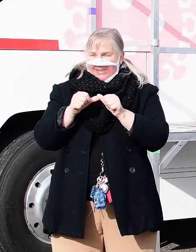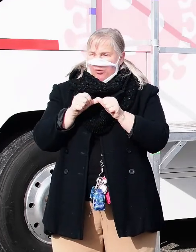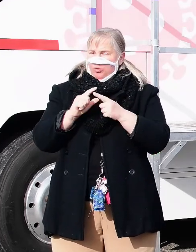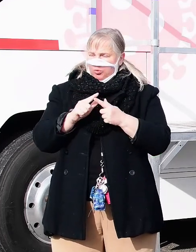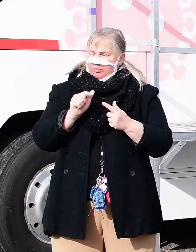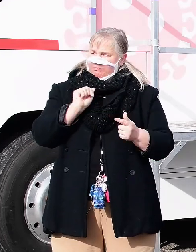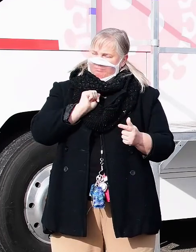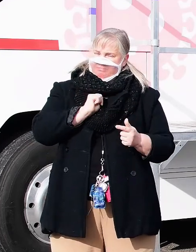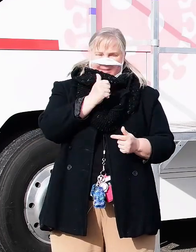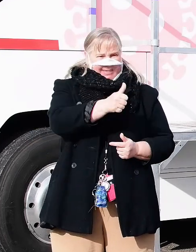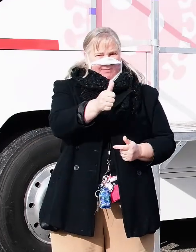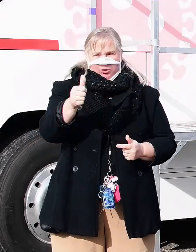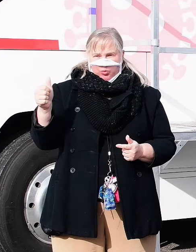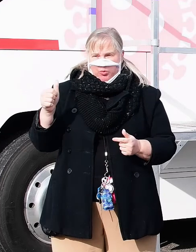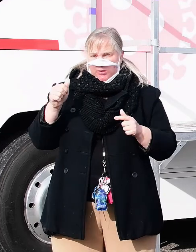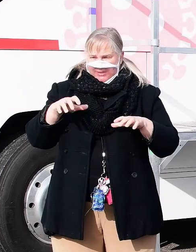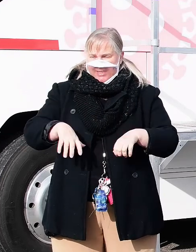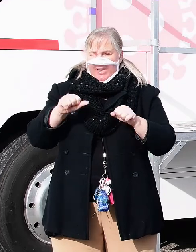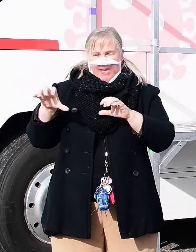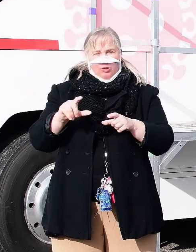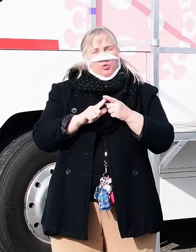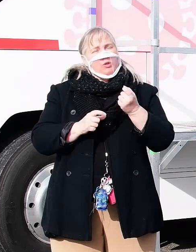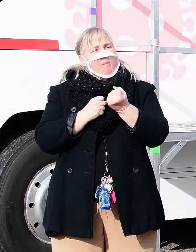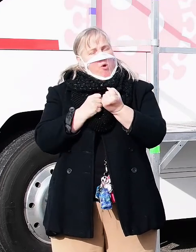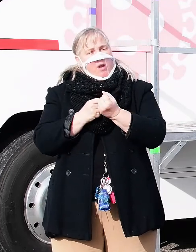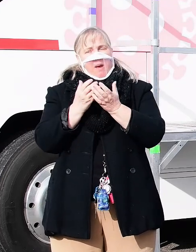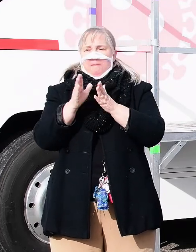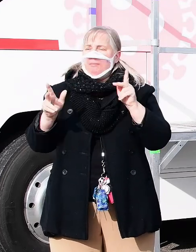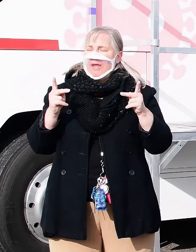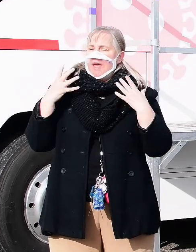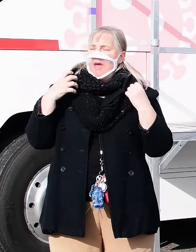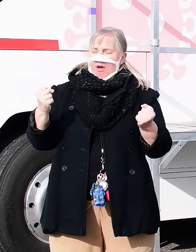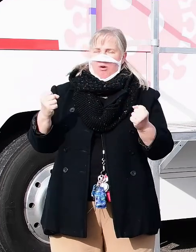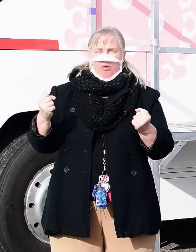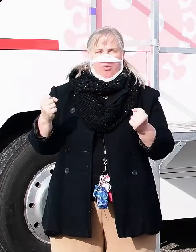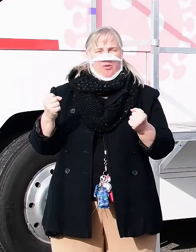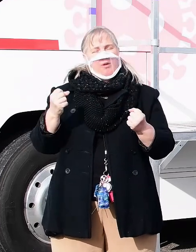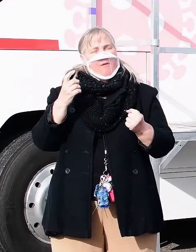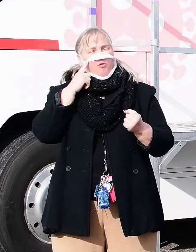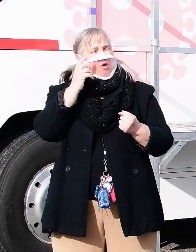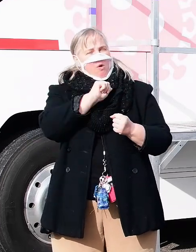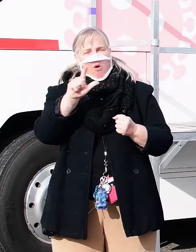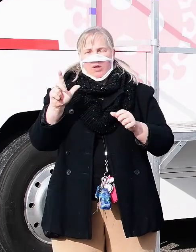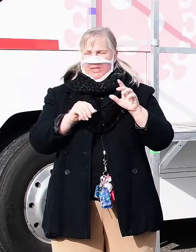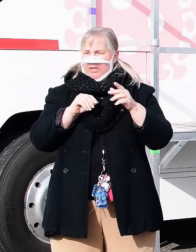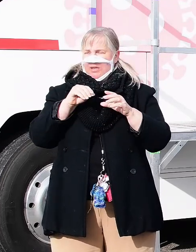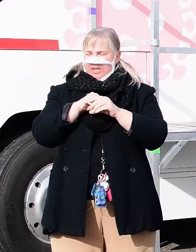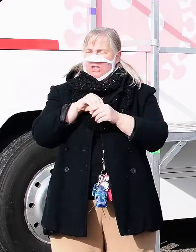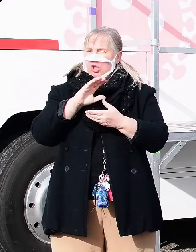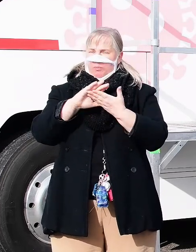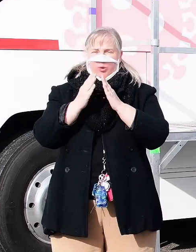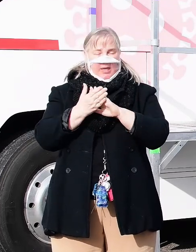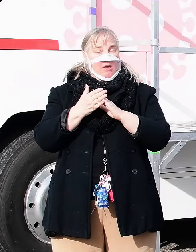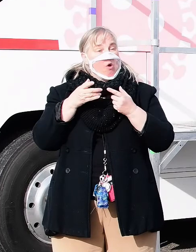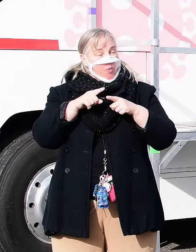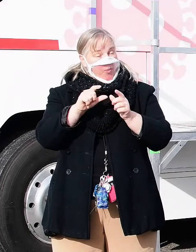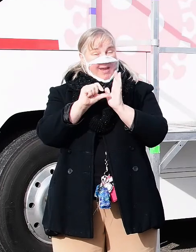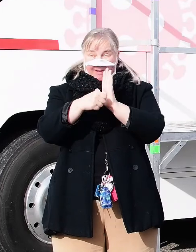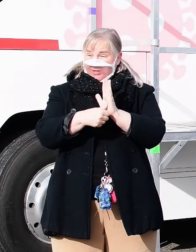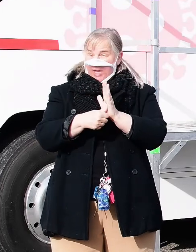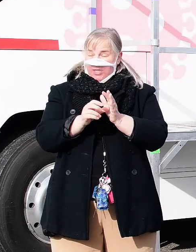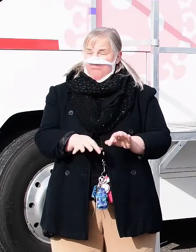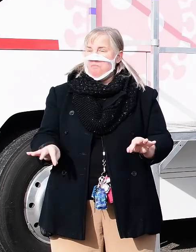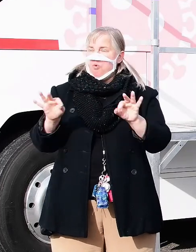support the public health and welfare for everyone in our community. And while we are emphasizing the importance